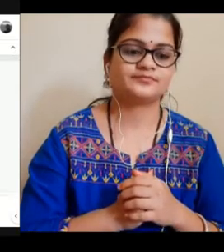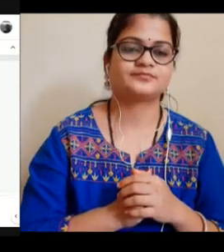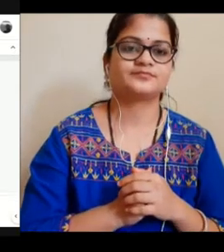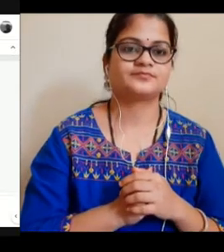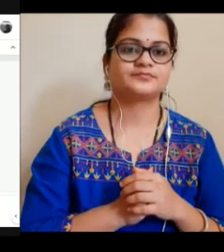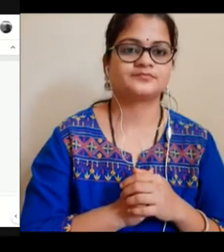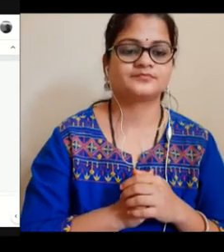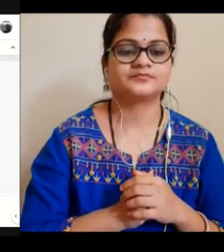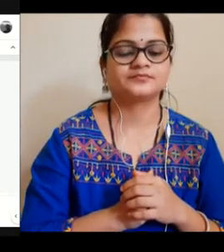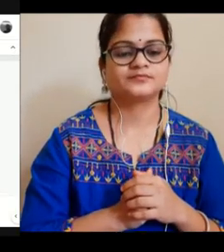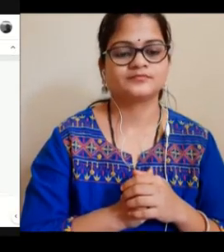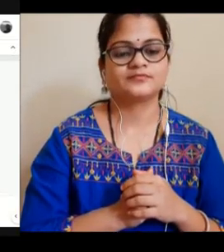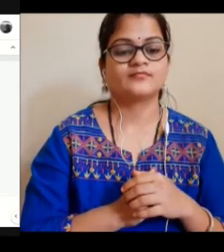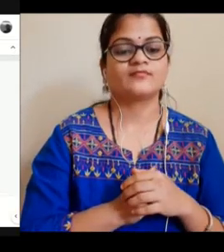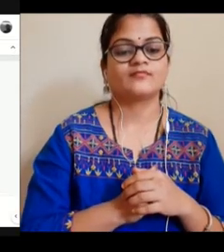I'm going to insert